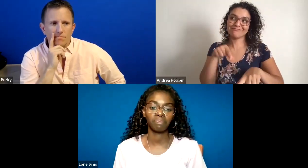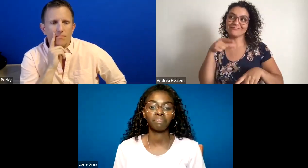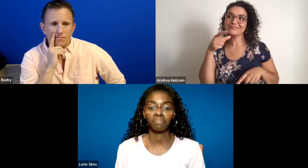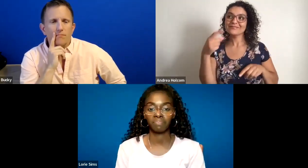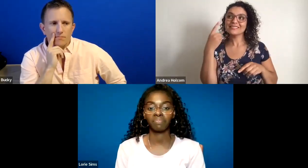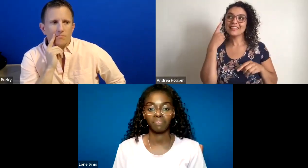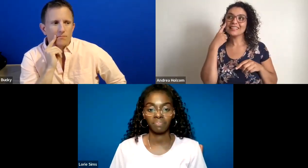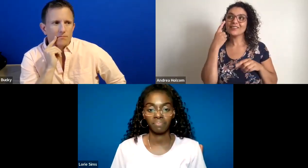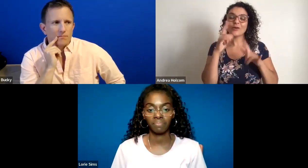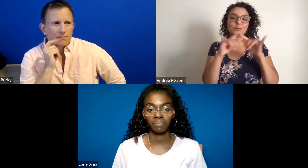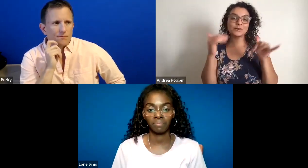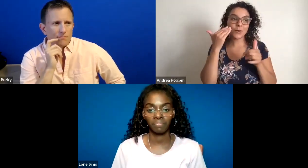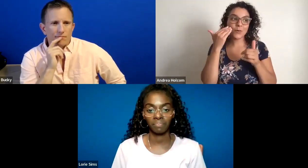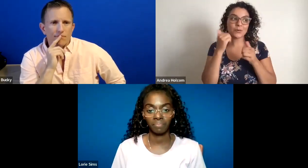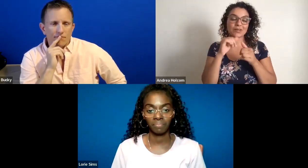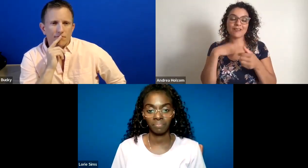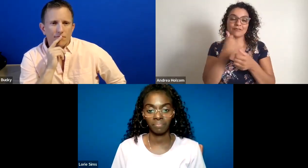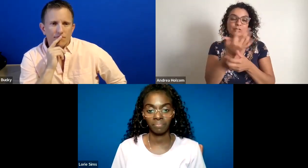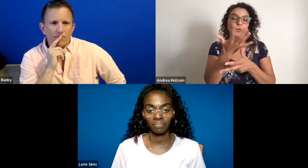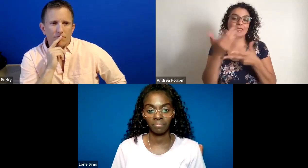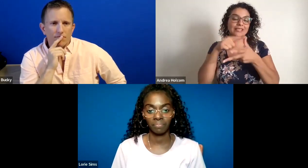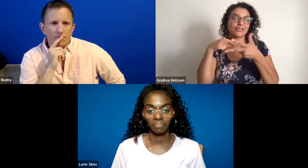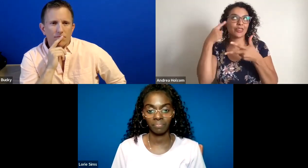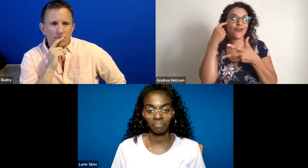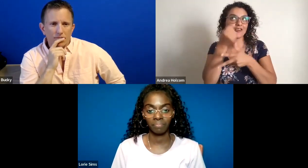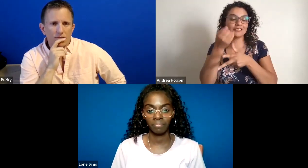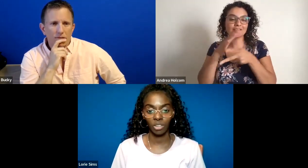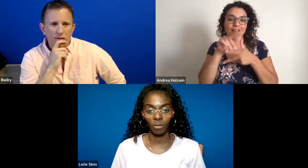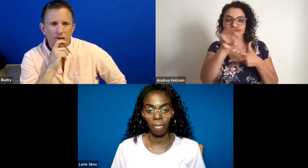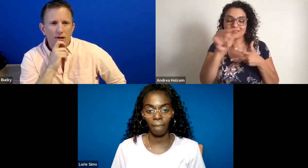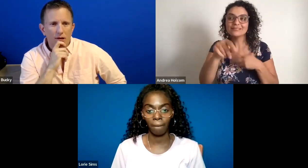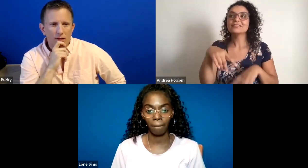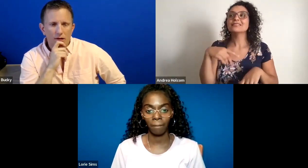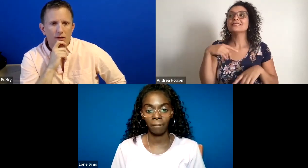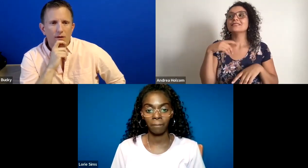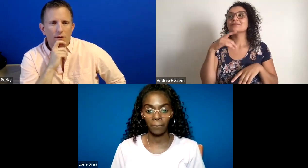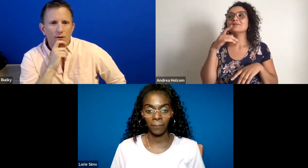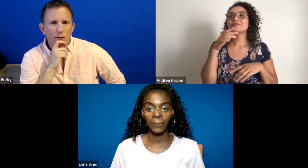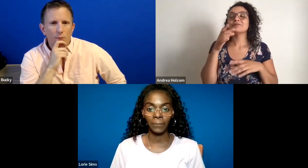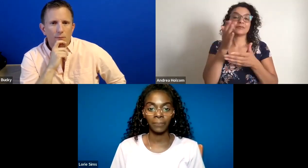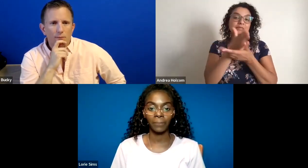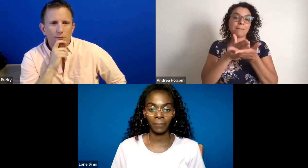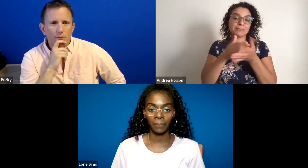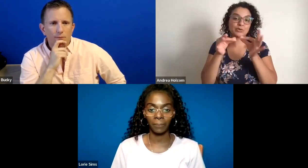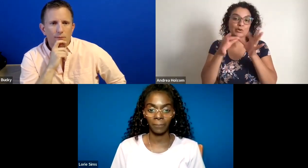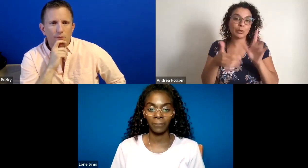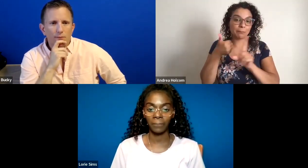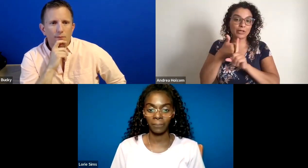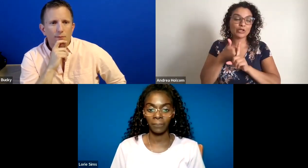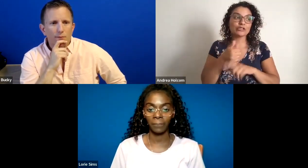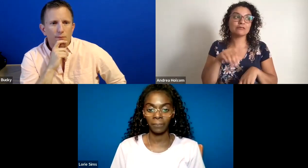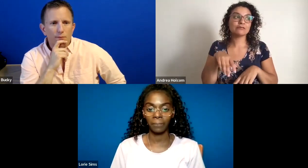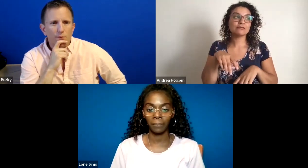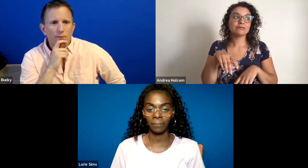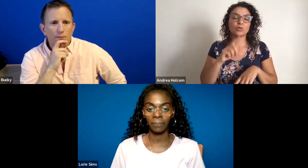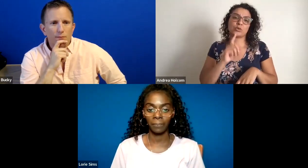well. And I completely agree with you. I think a few things came to mind as you were talking.